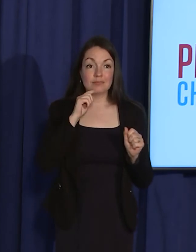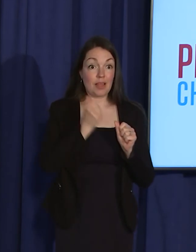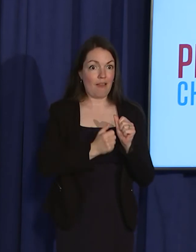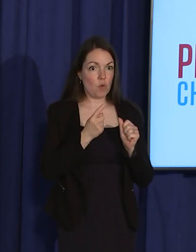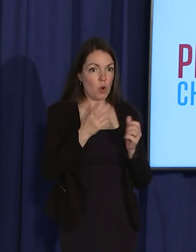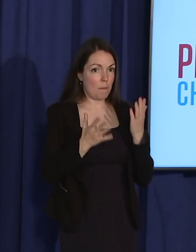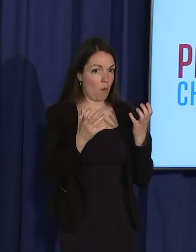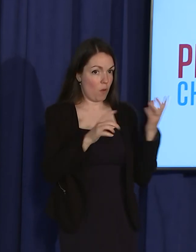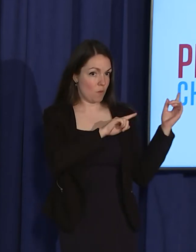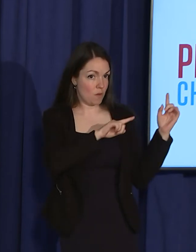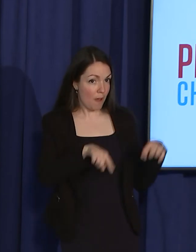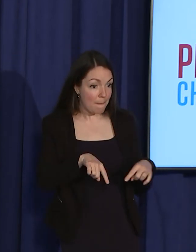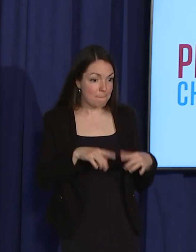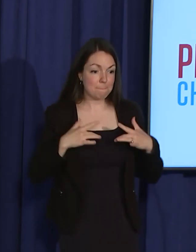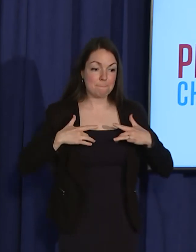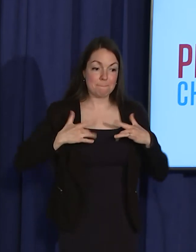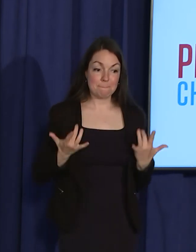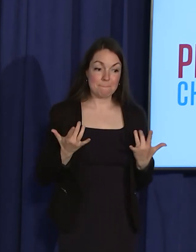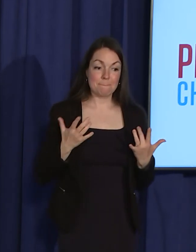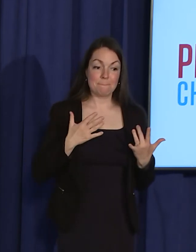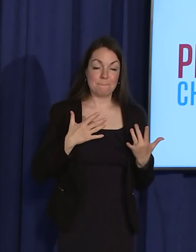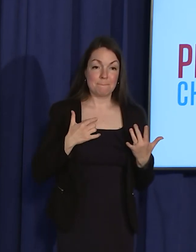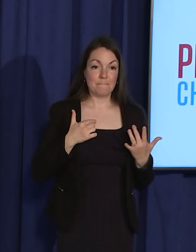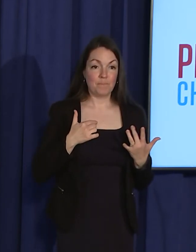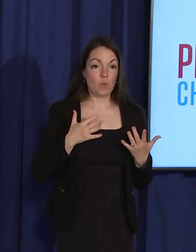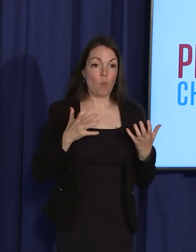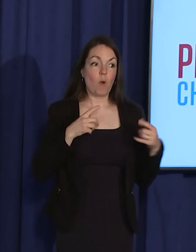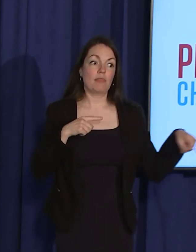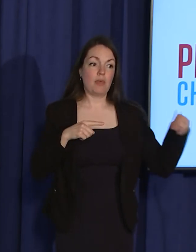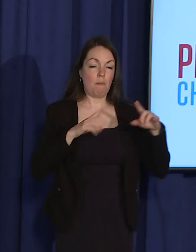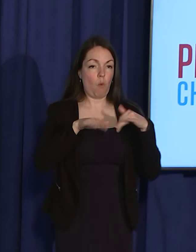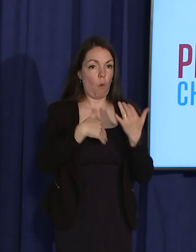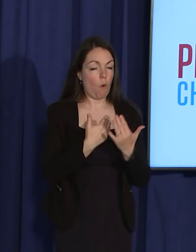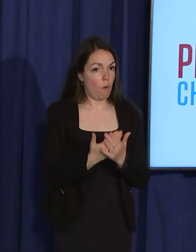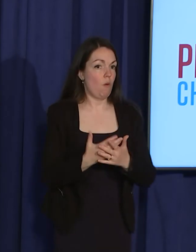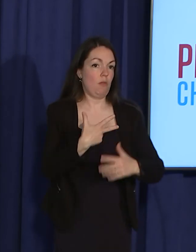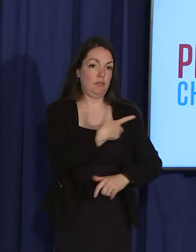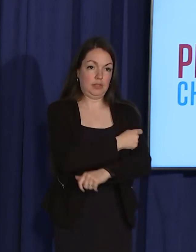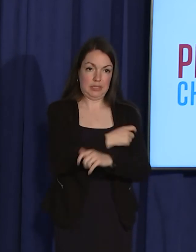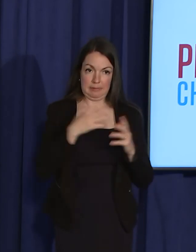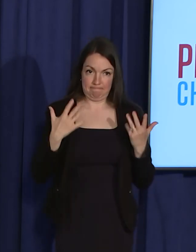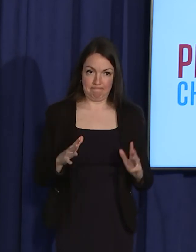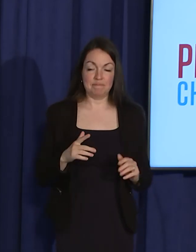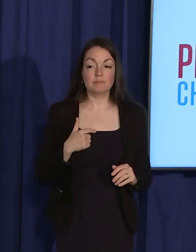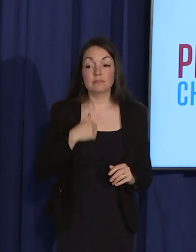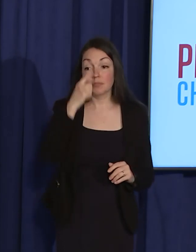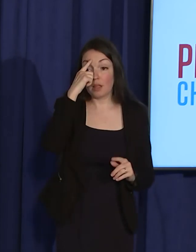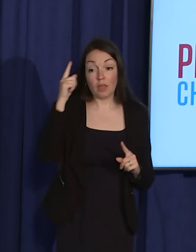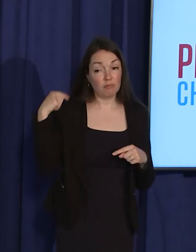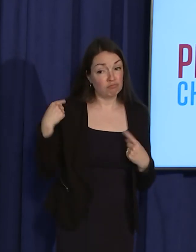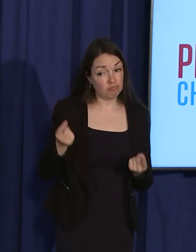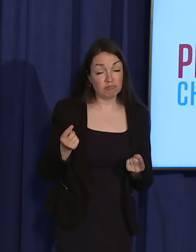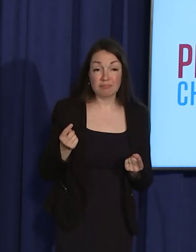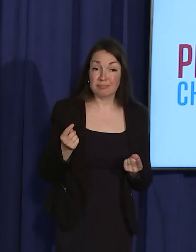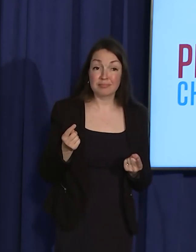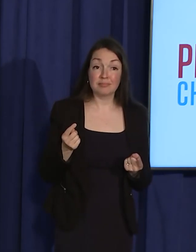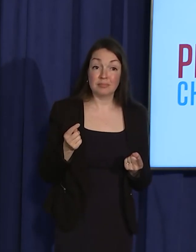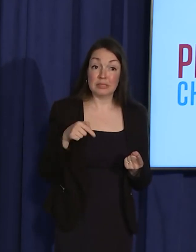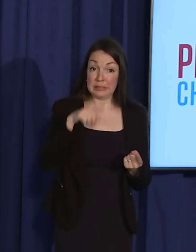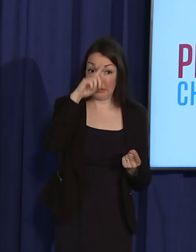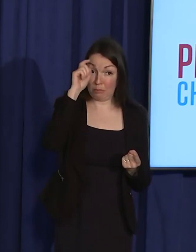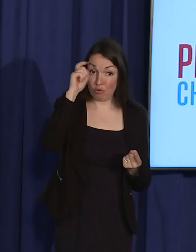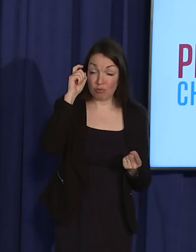might want to come to whatever event I'm hosting vaccinated. I do think, and we've been saying this all along, that by this